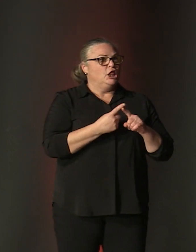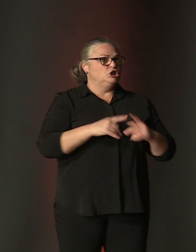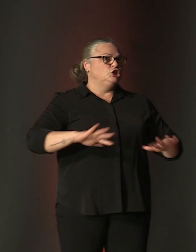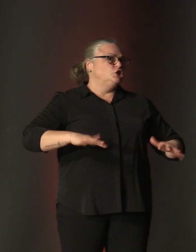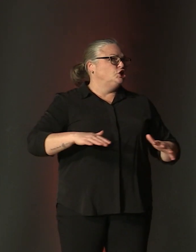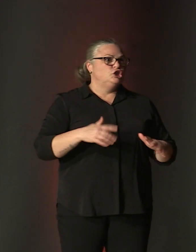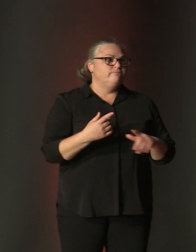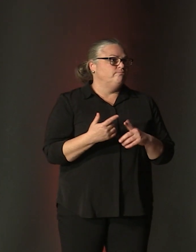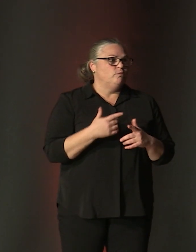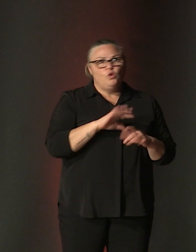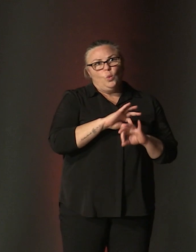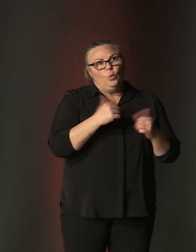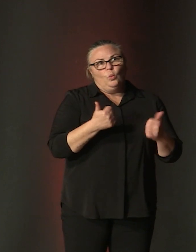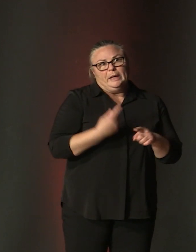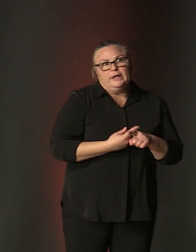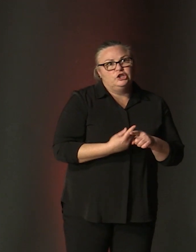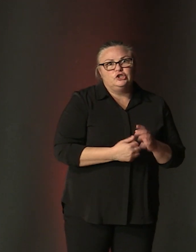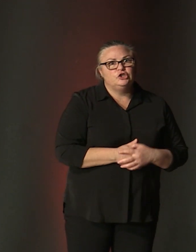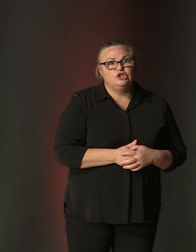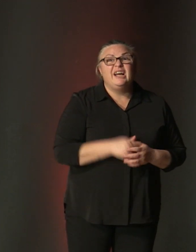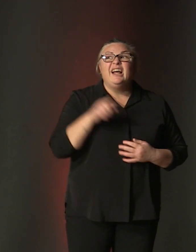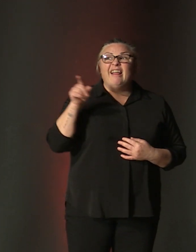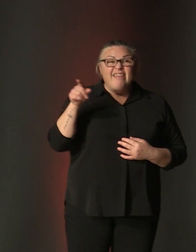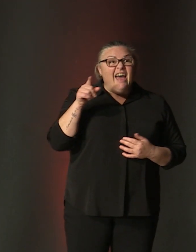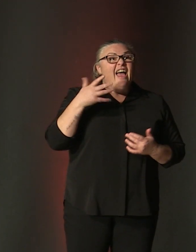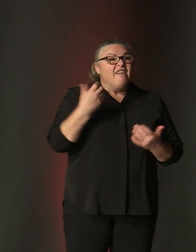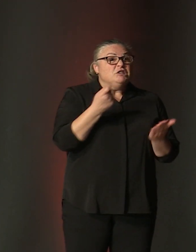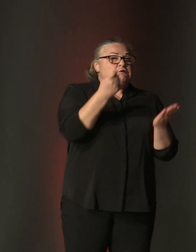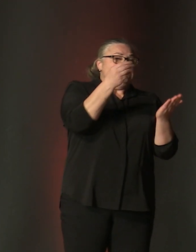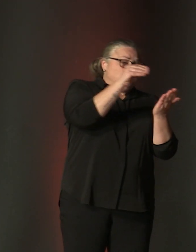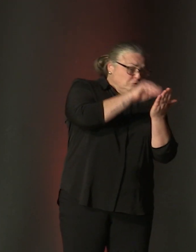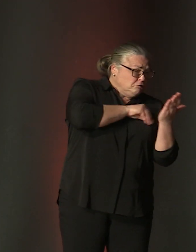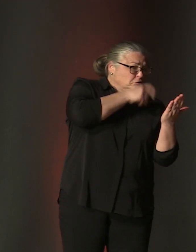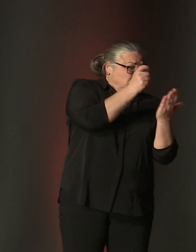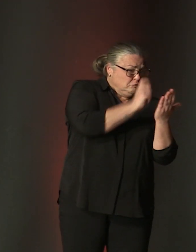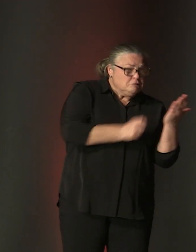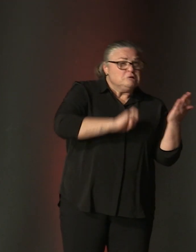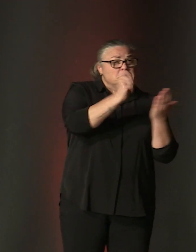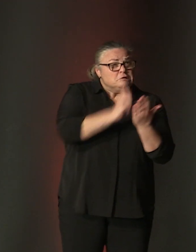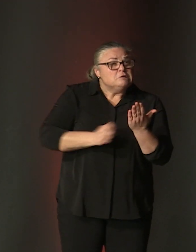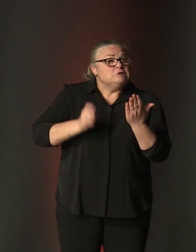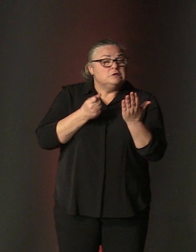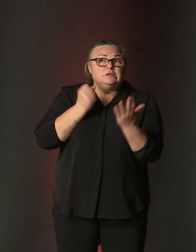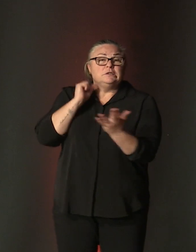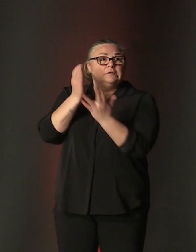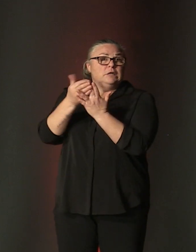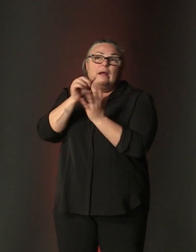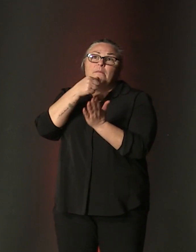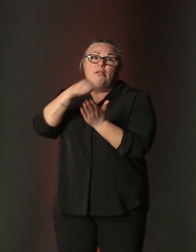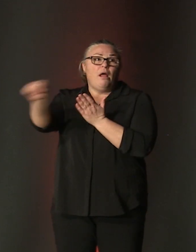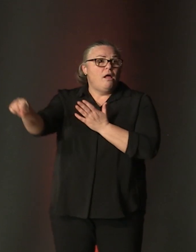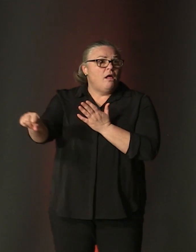first language, and yet they have to fill in applications forms, pages and pages long, and they have to sit